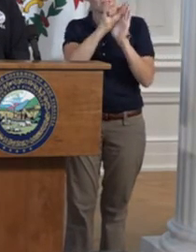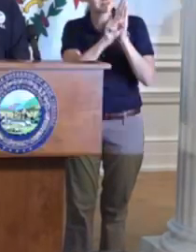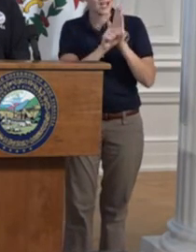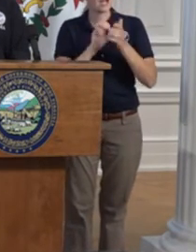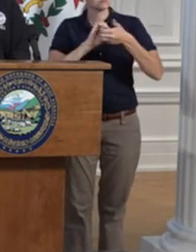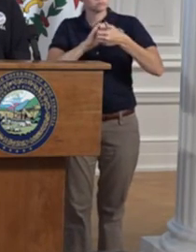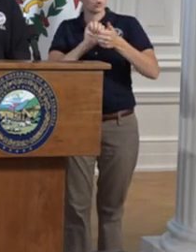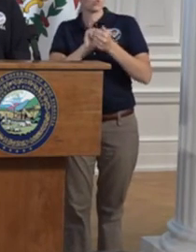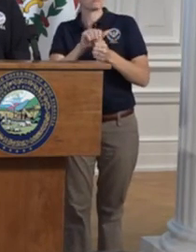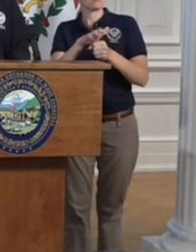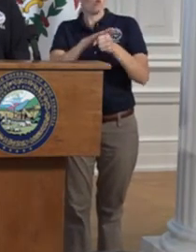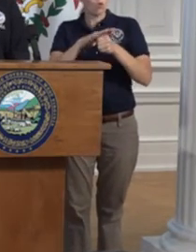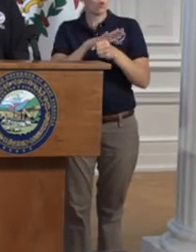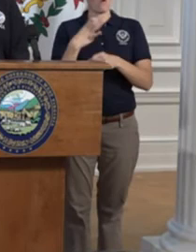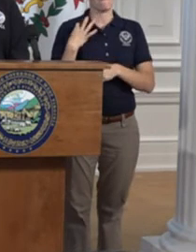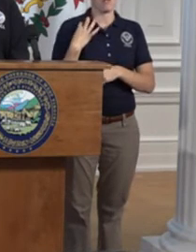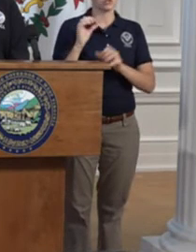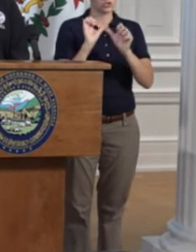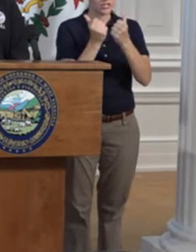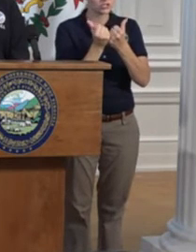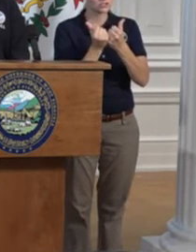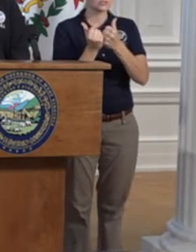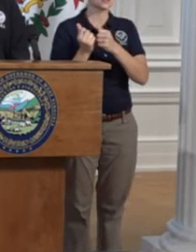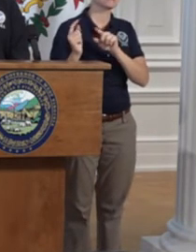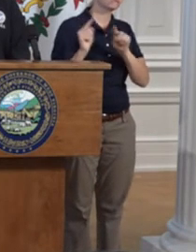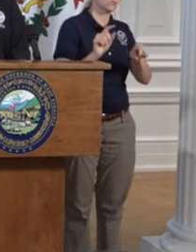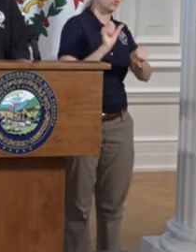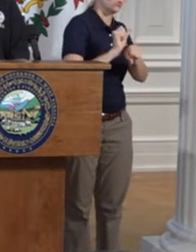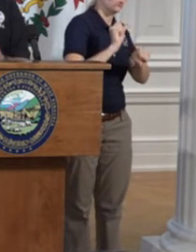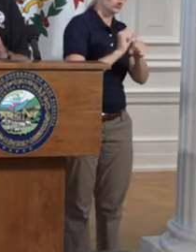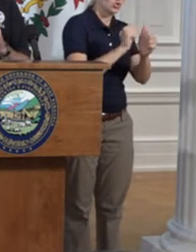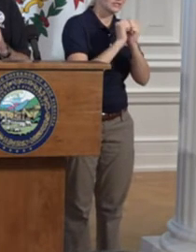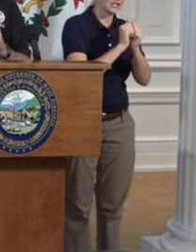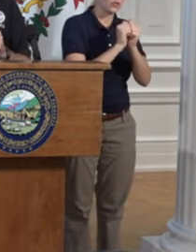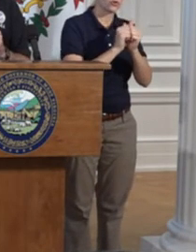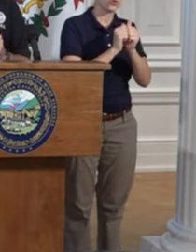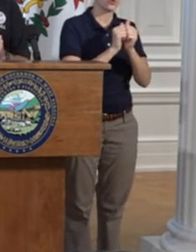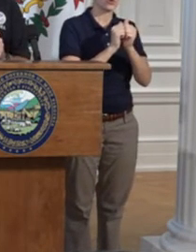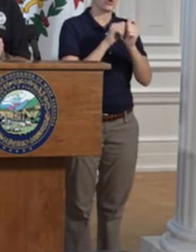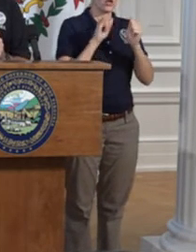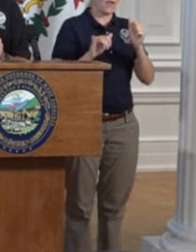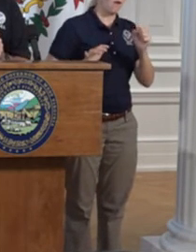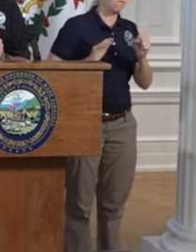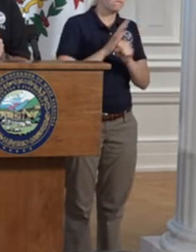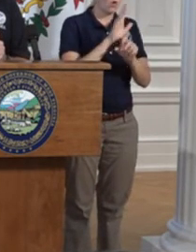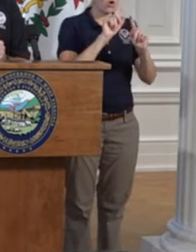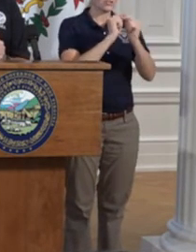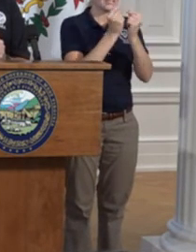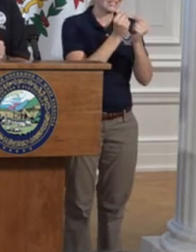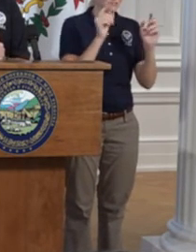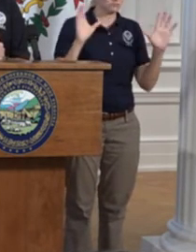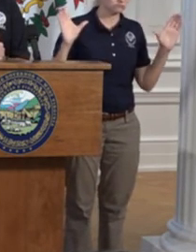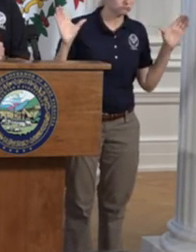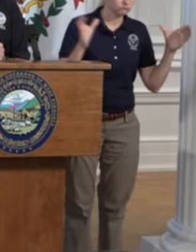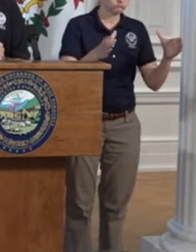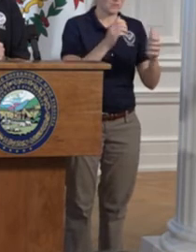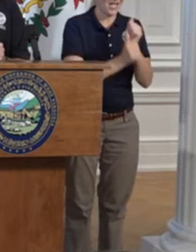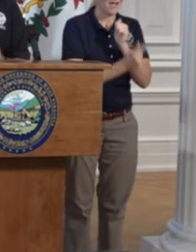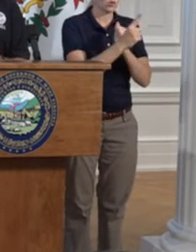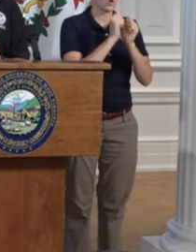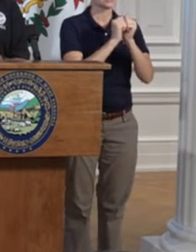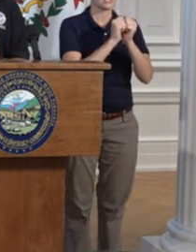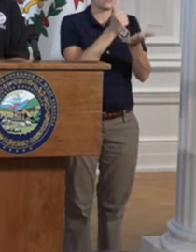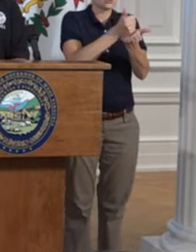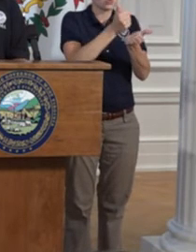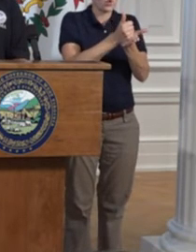the volunteer agencies that are out there working, that entire team effort that's brought together to help West